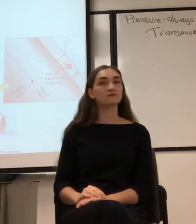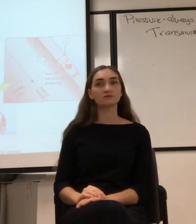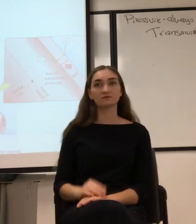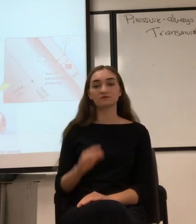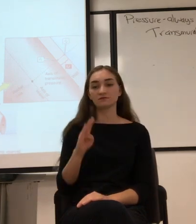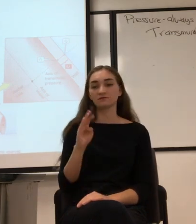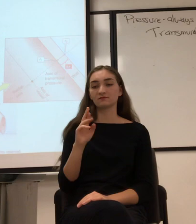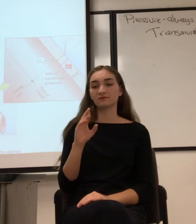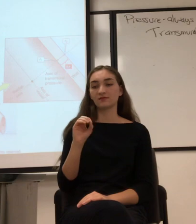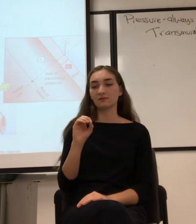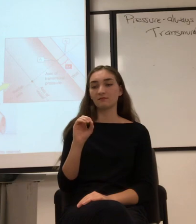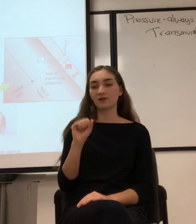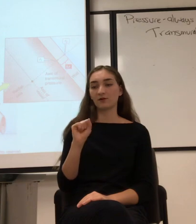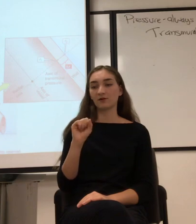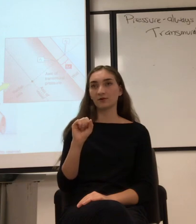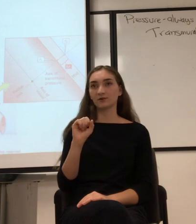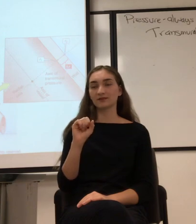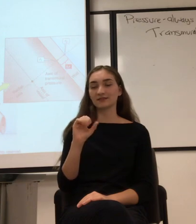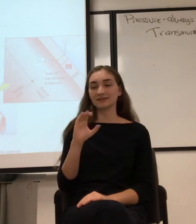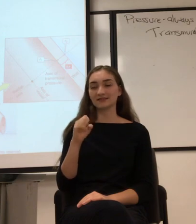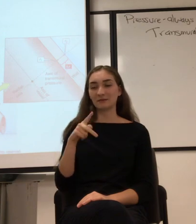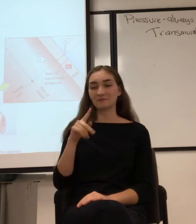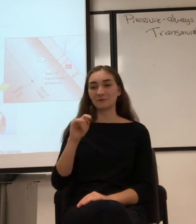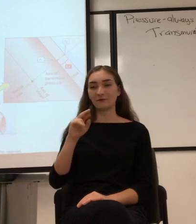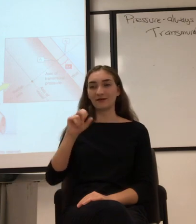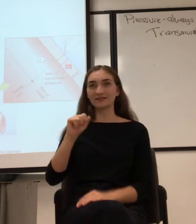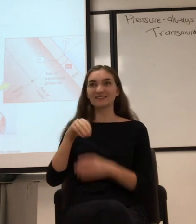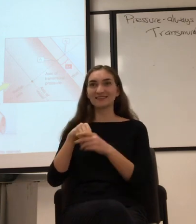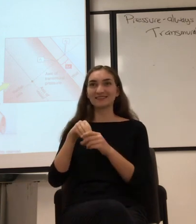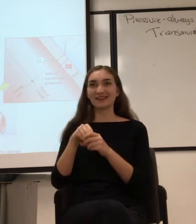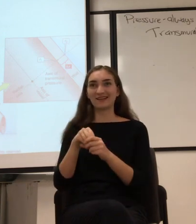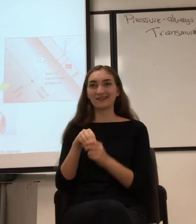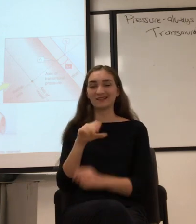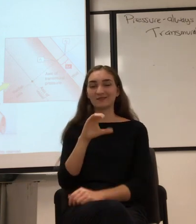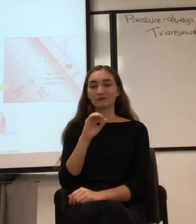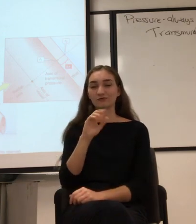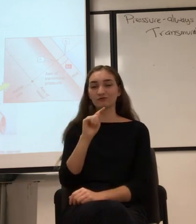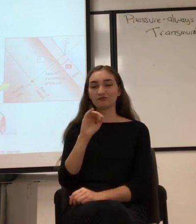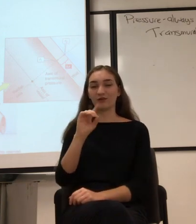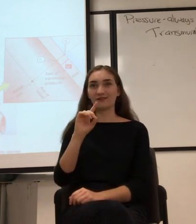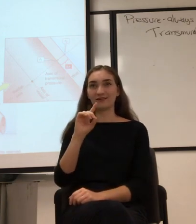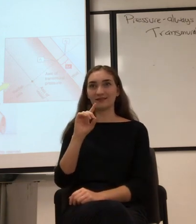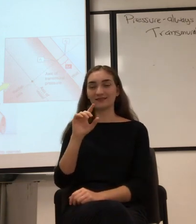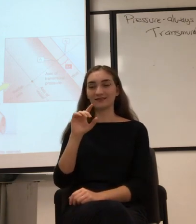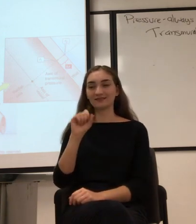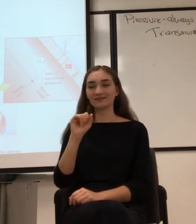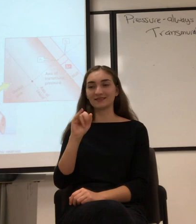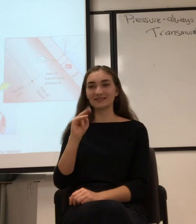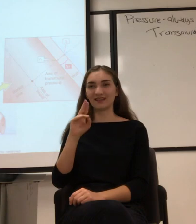Receptors in the carotid sinus and aortic arch.